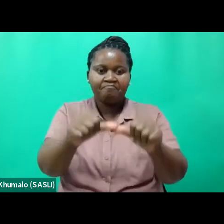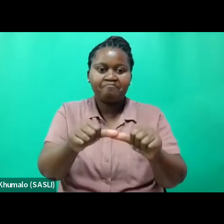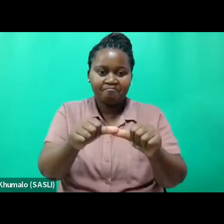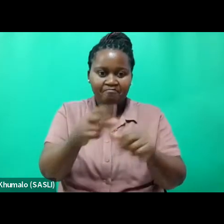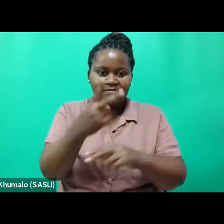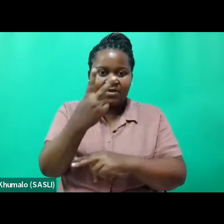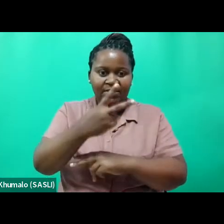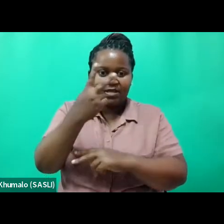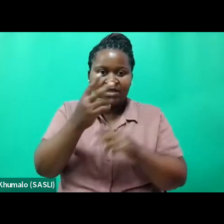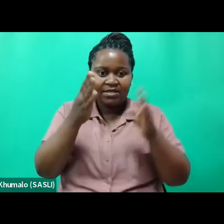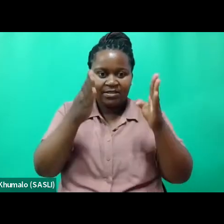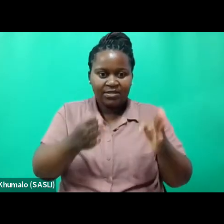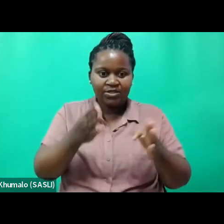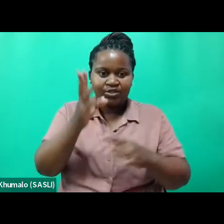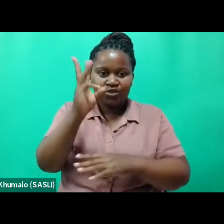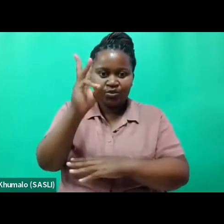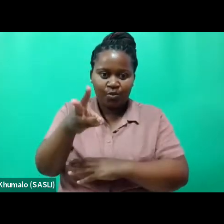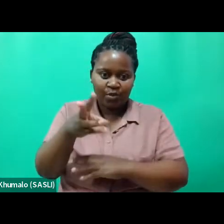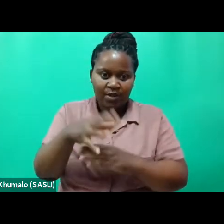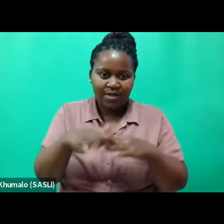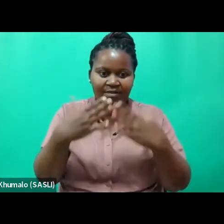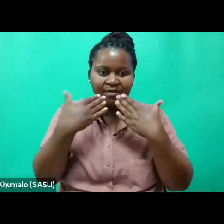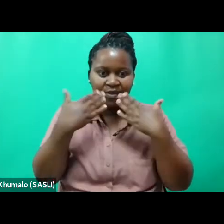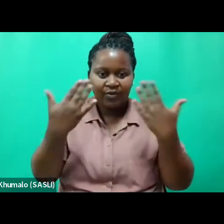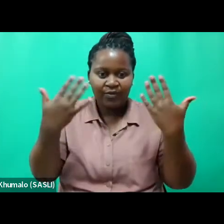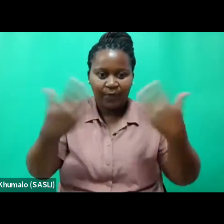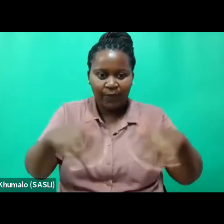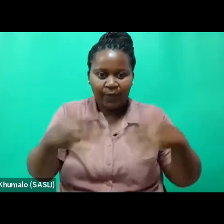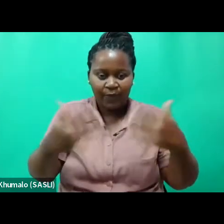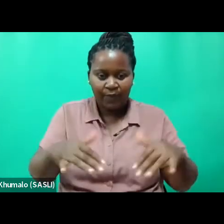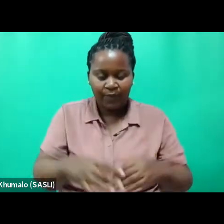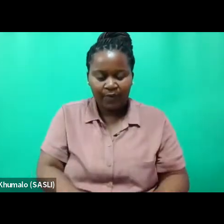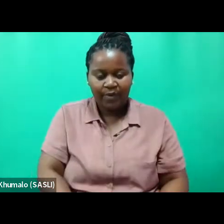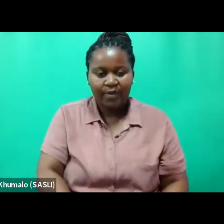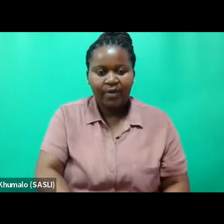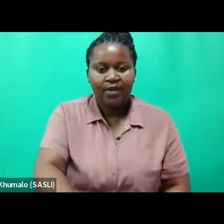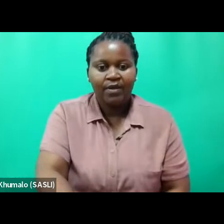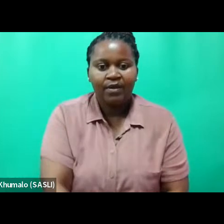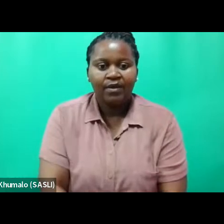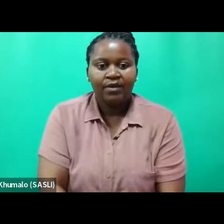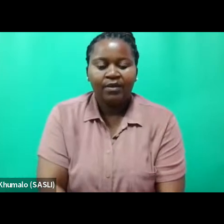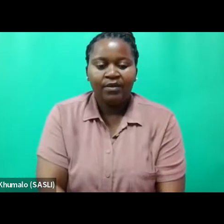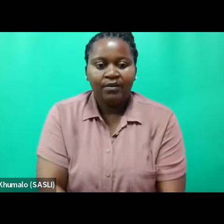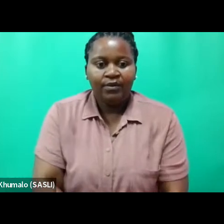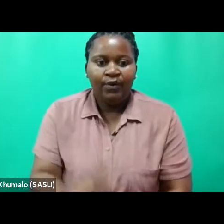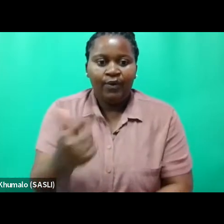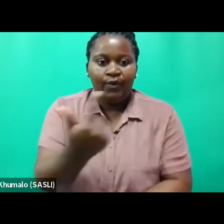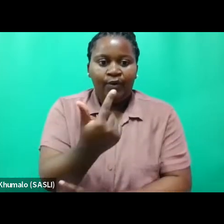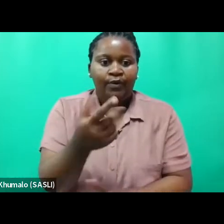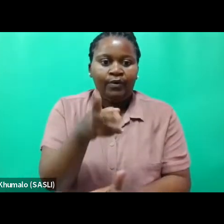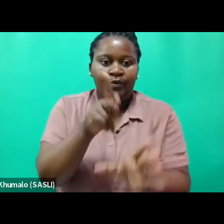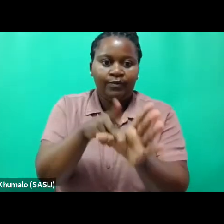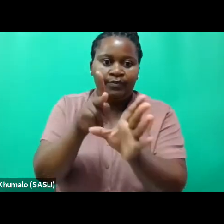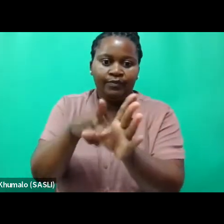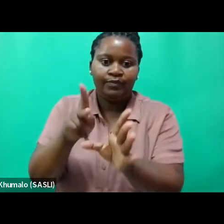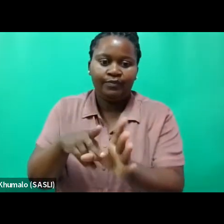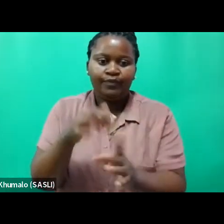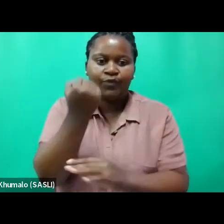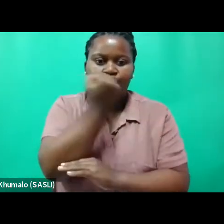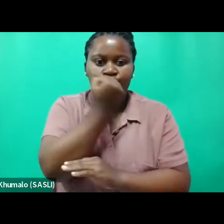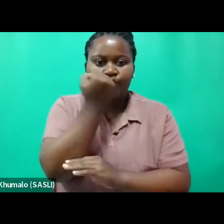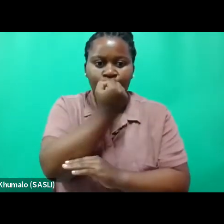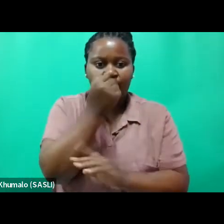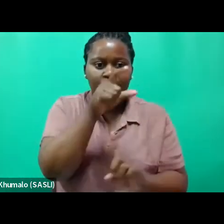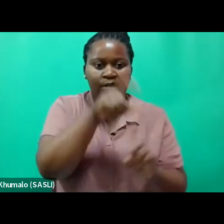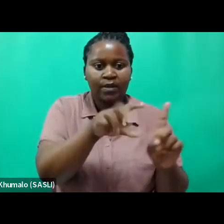program. Thank you very much to all attendees. Sorry, Mandla, it'll be 2